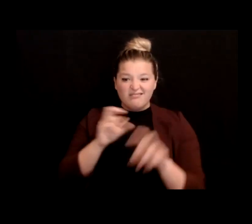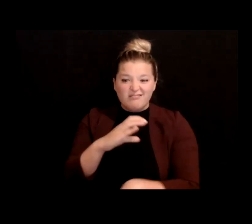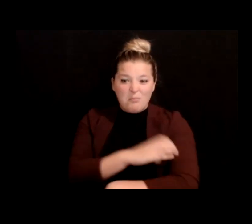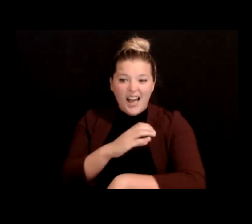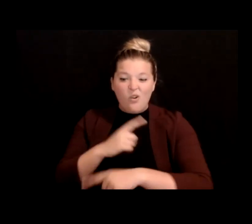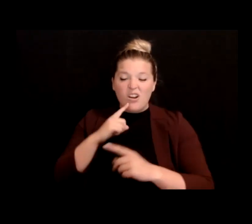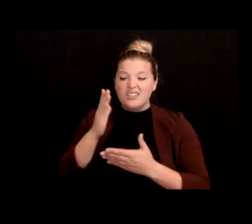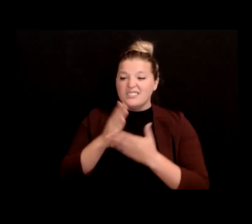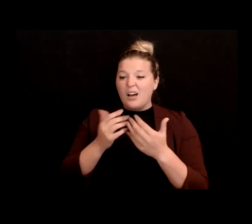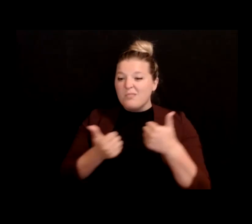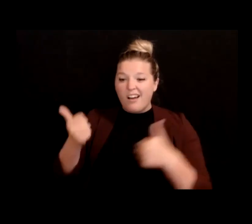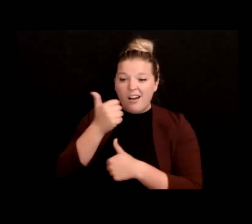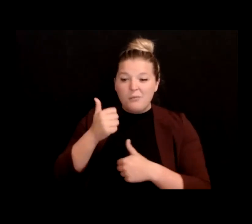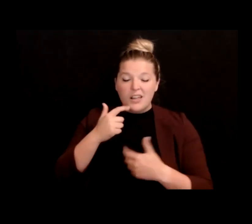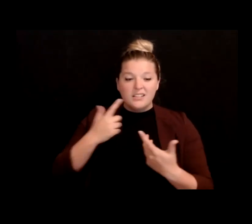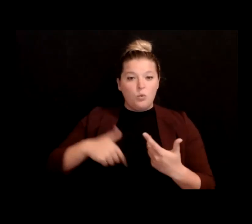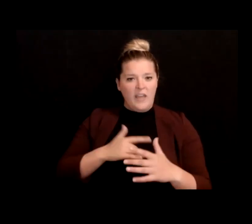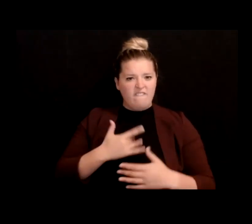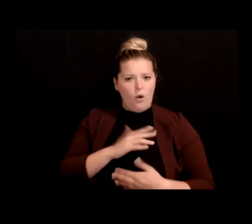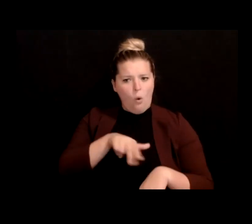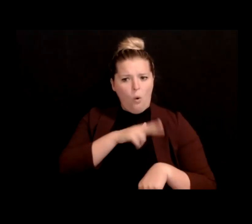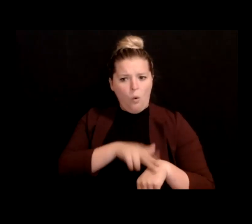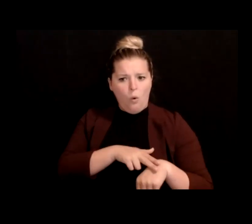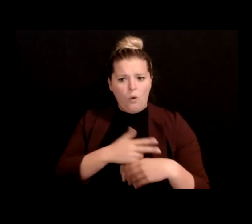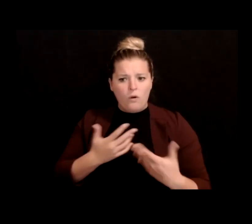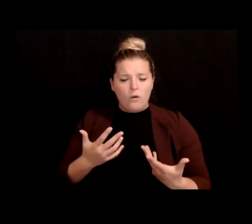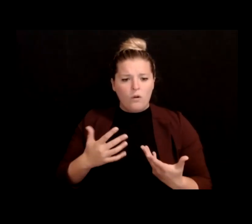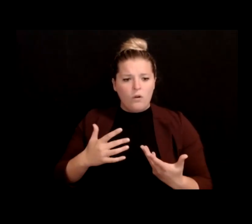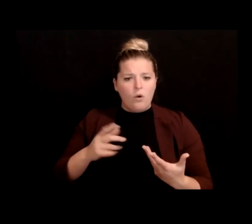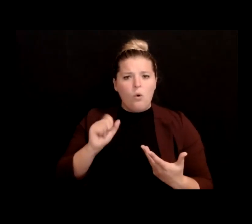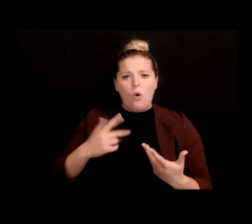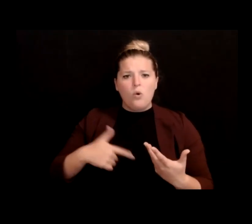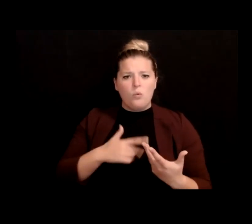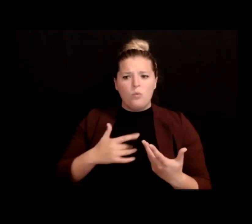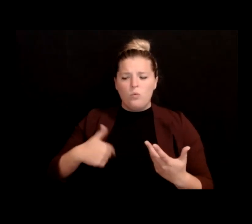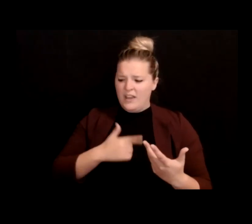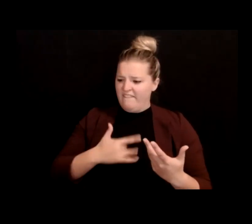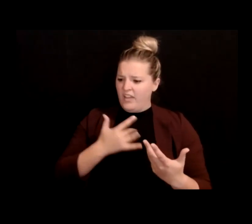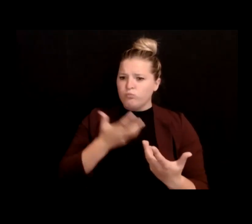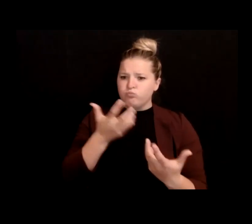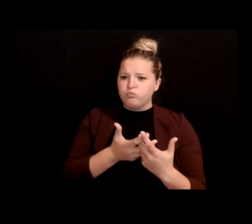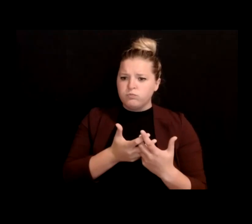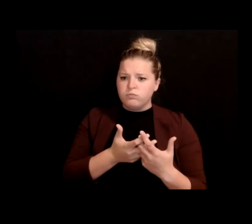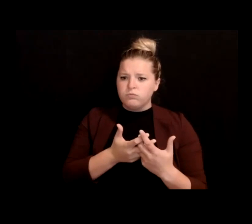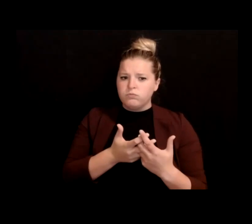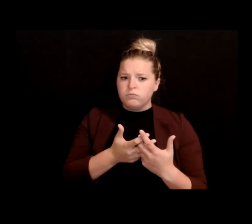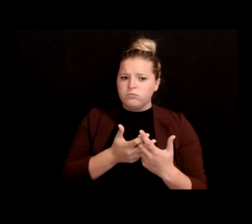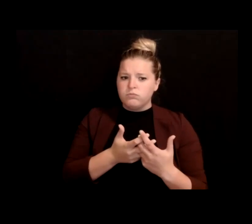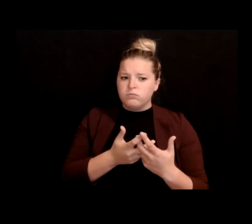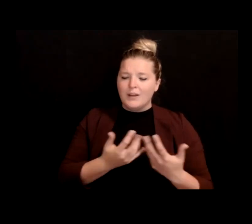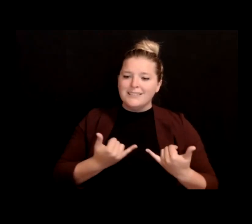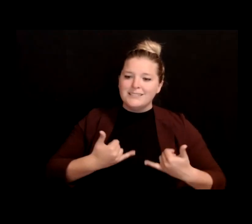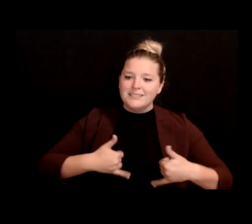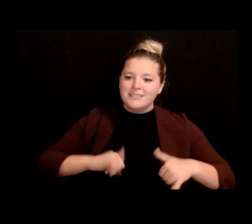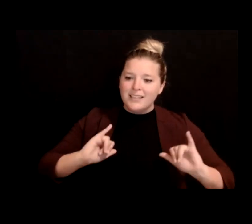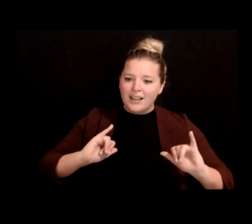of normality, some measure of assimilation, all of which still gives us only the promise